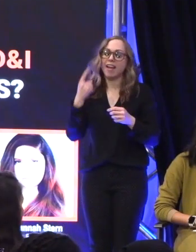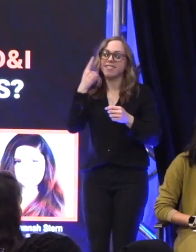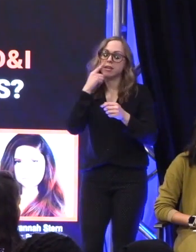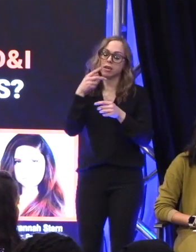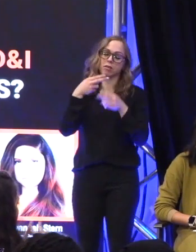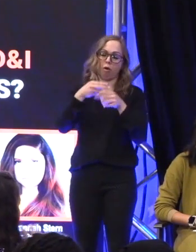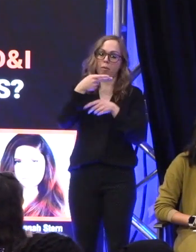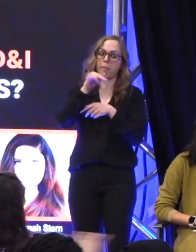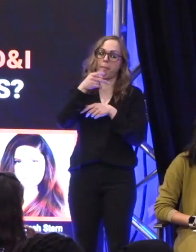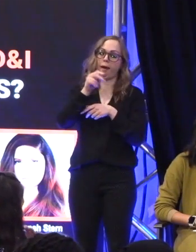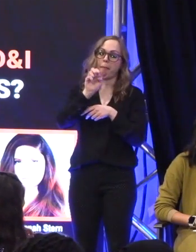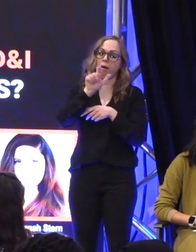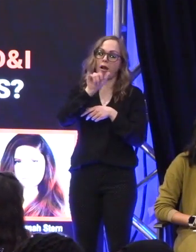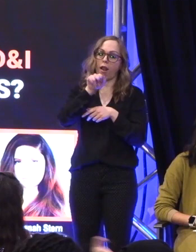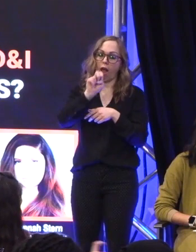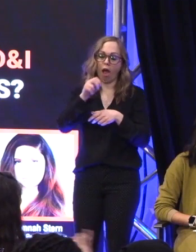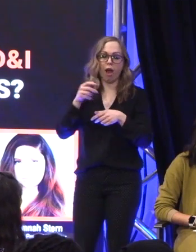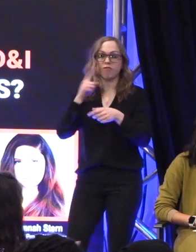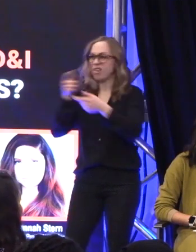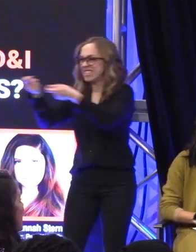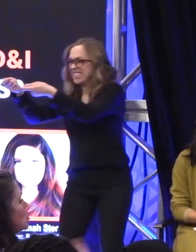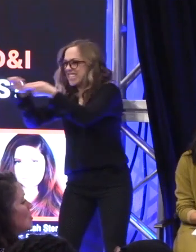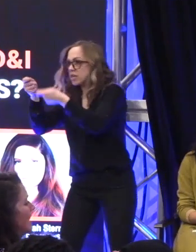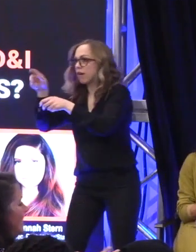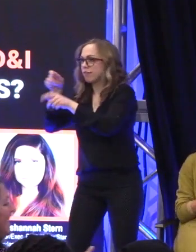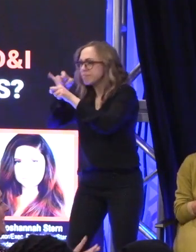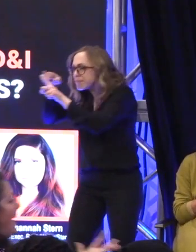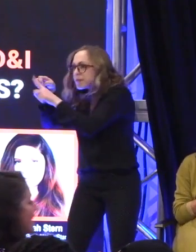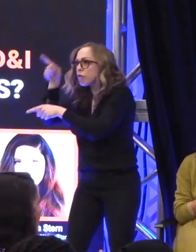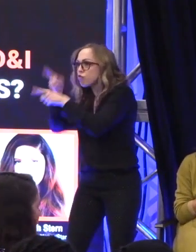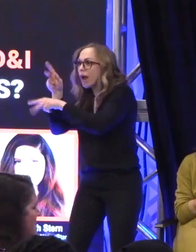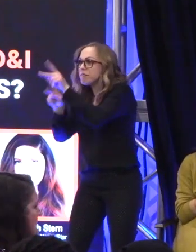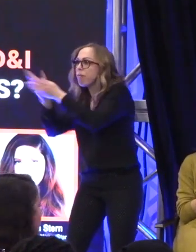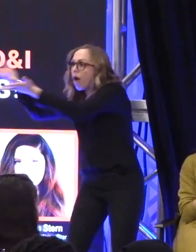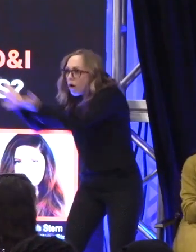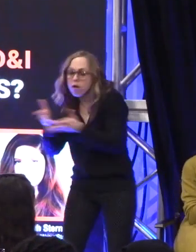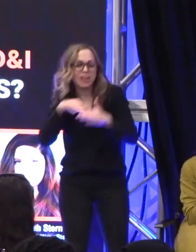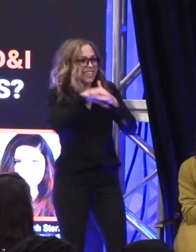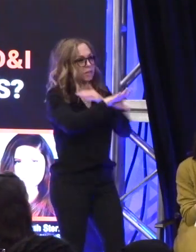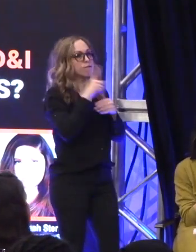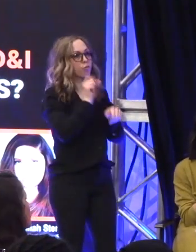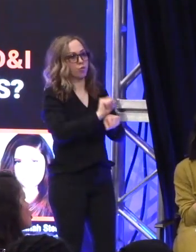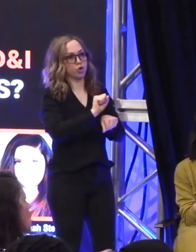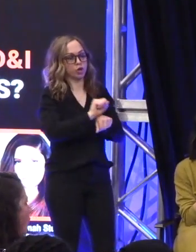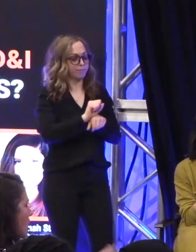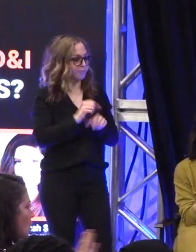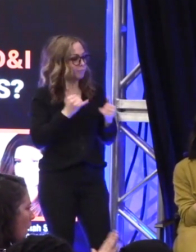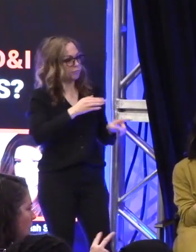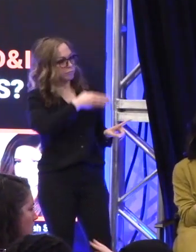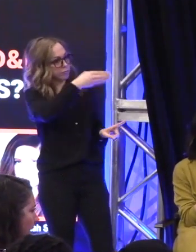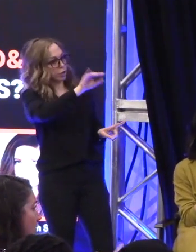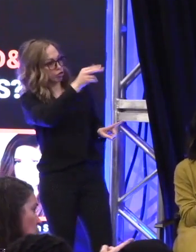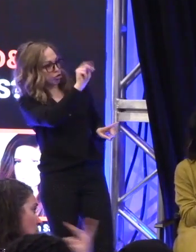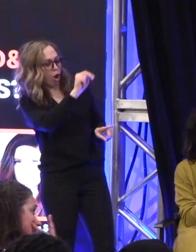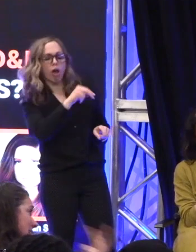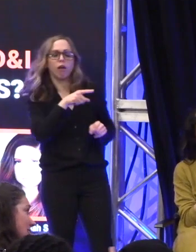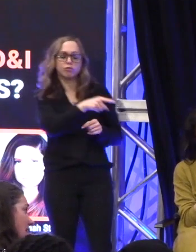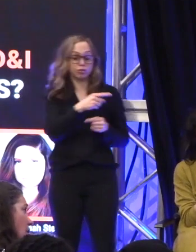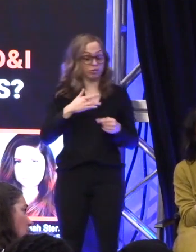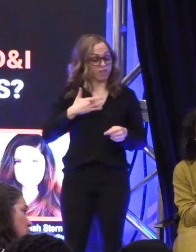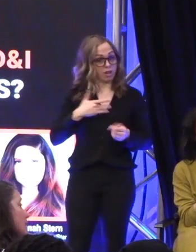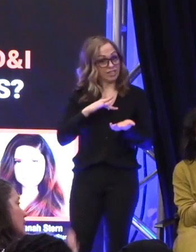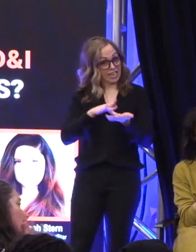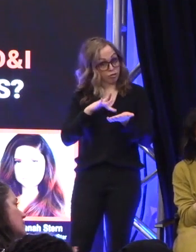pipeline. I think we need to get to them and get them to work. And John, from your perspective, do you see technology